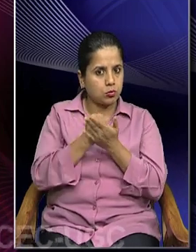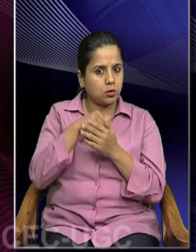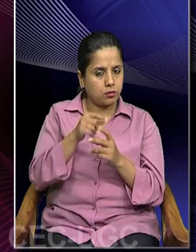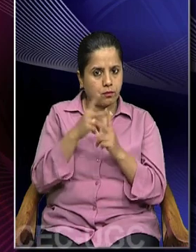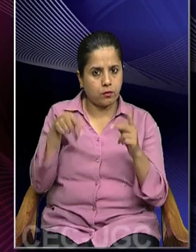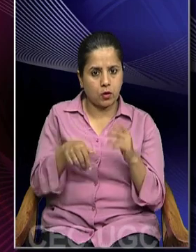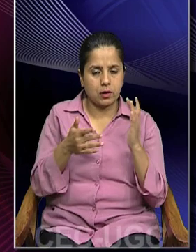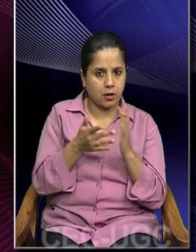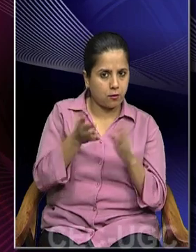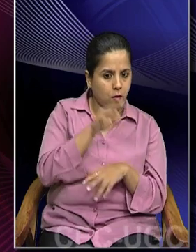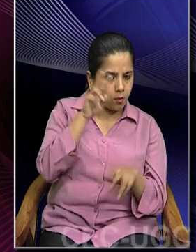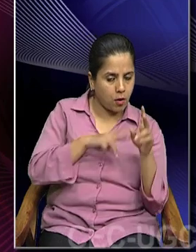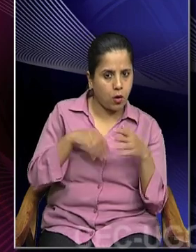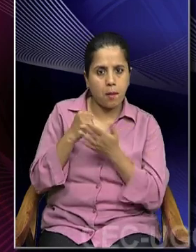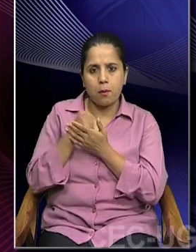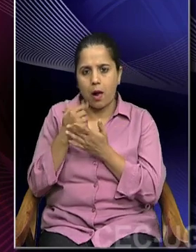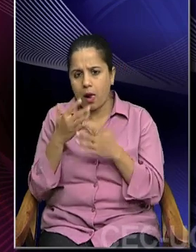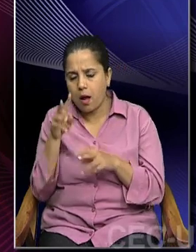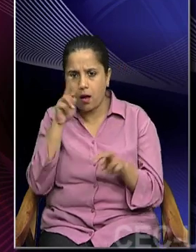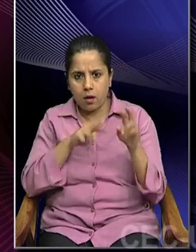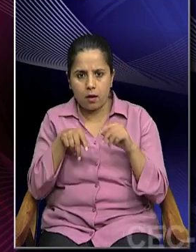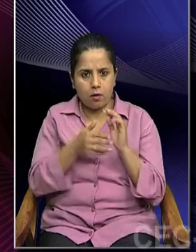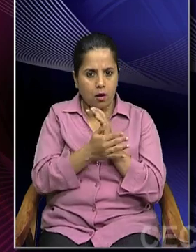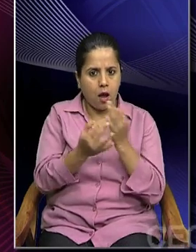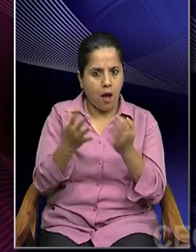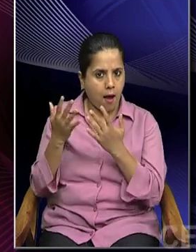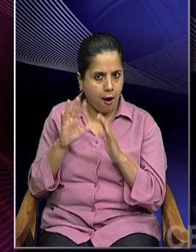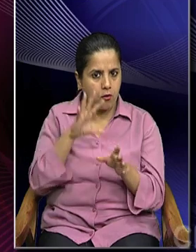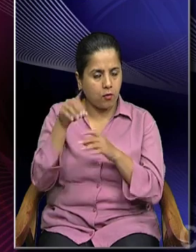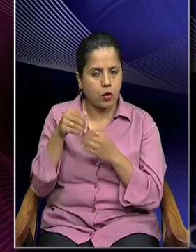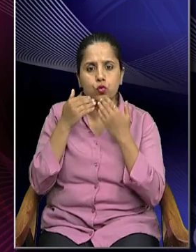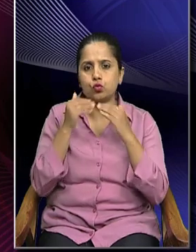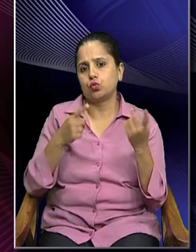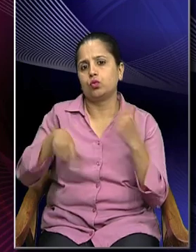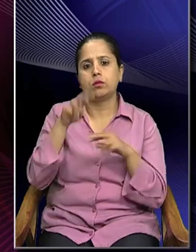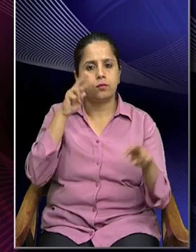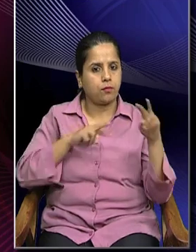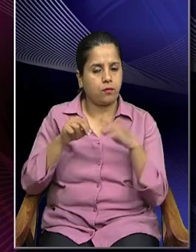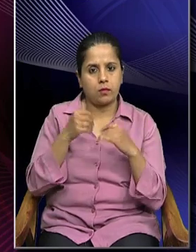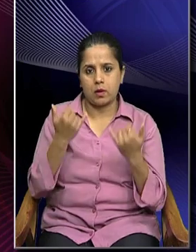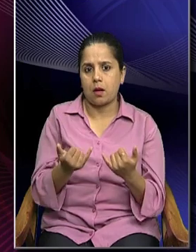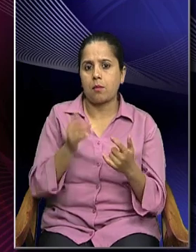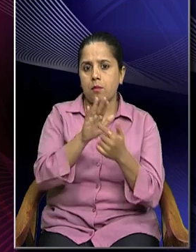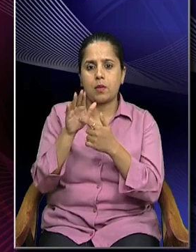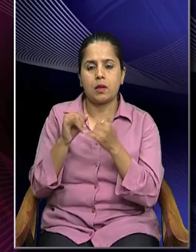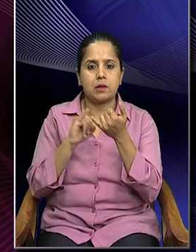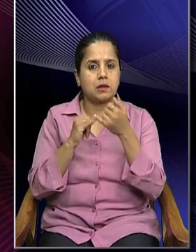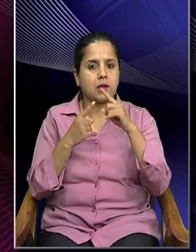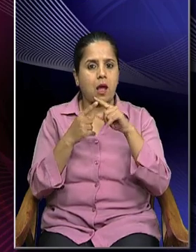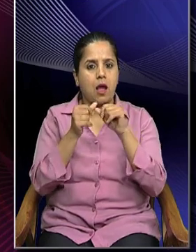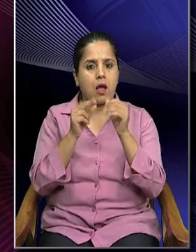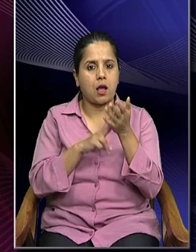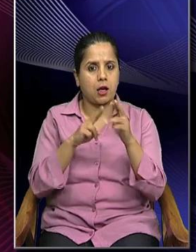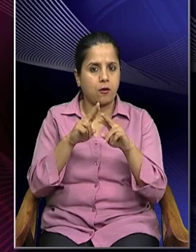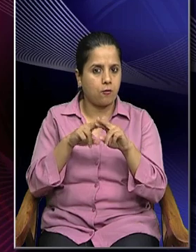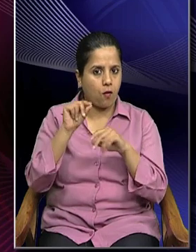technical and the practical competencies of the student. The Stanford University,